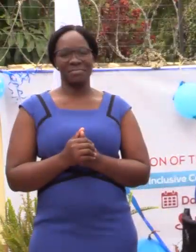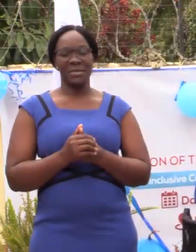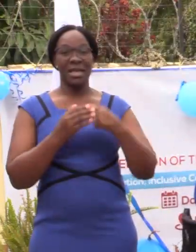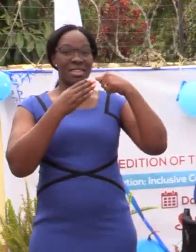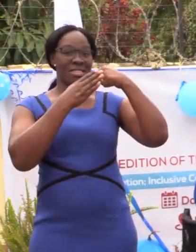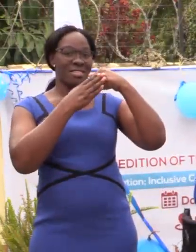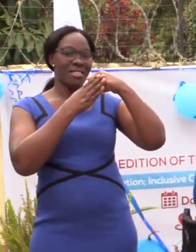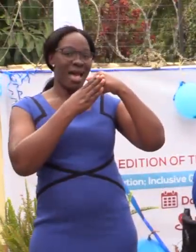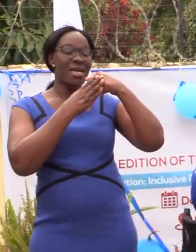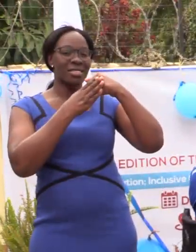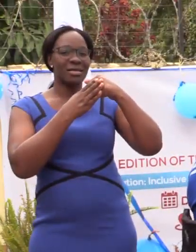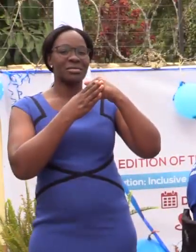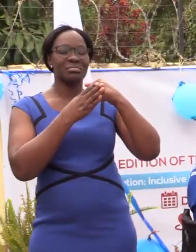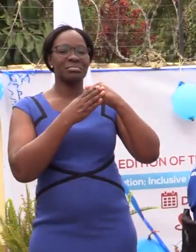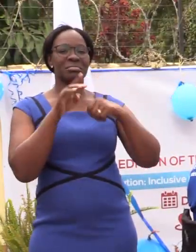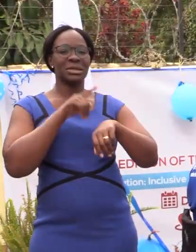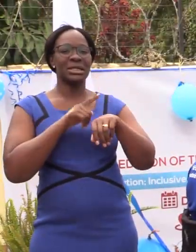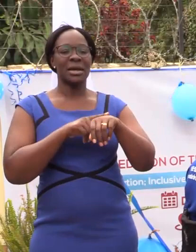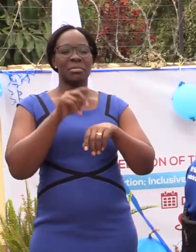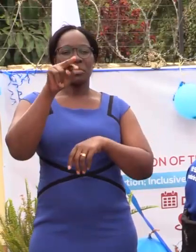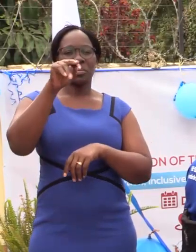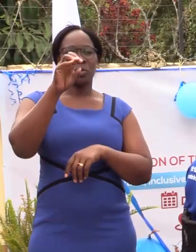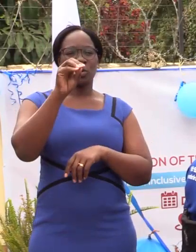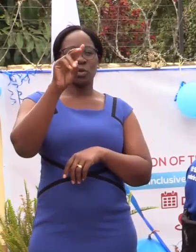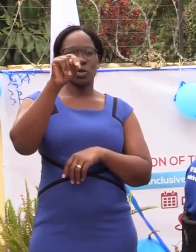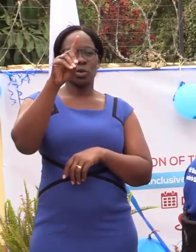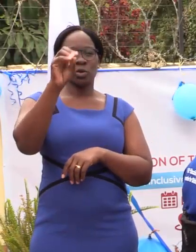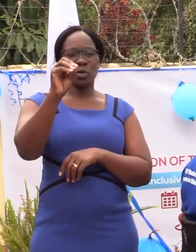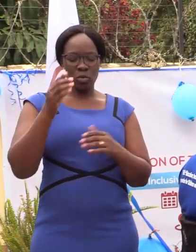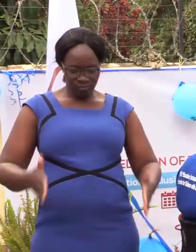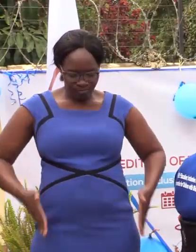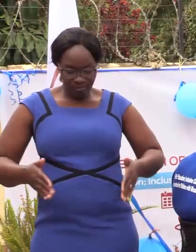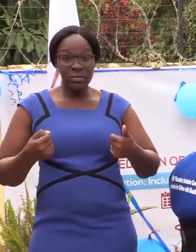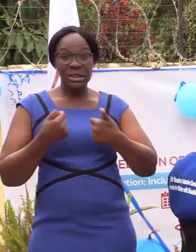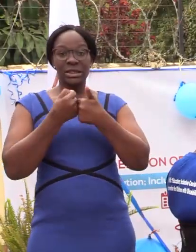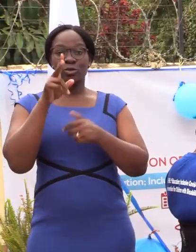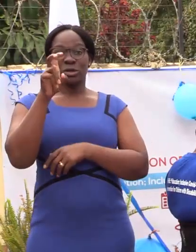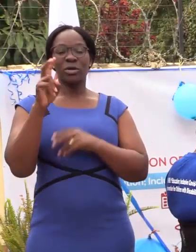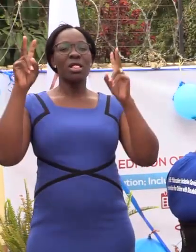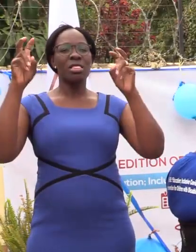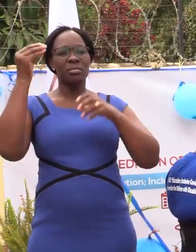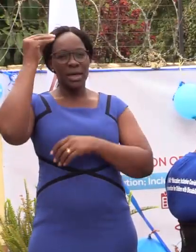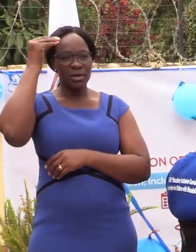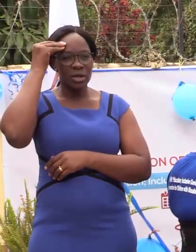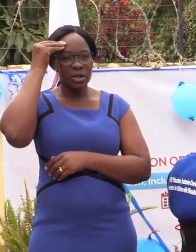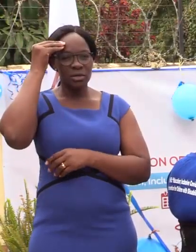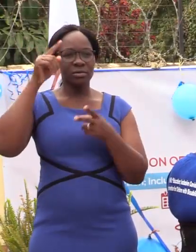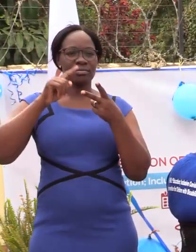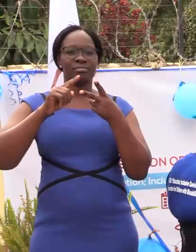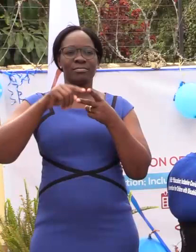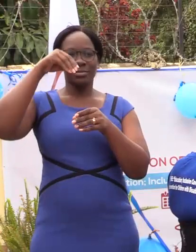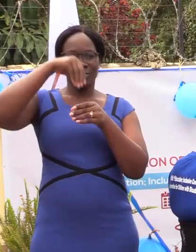The ninth edition of the Nondo Desert Wheel Race 2020 has the theme of education,